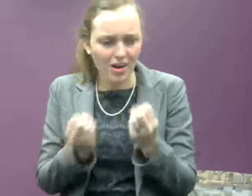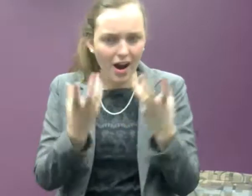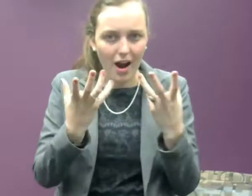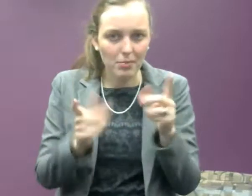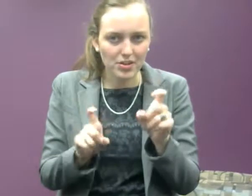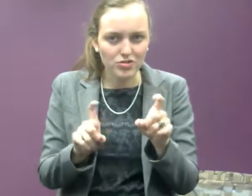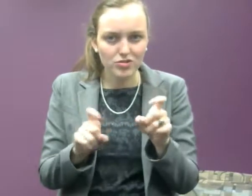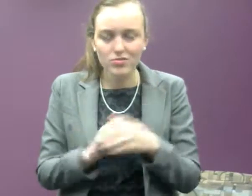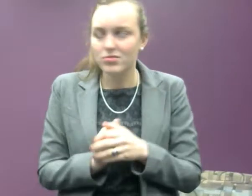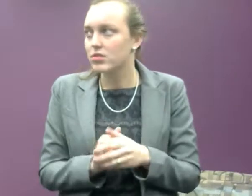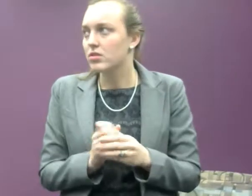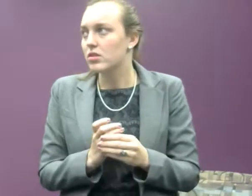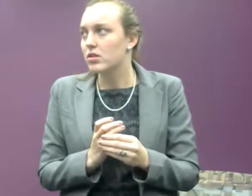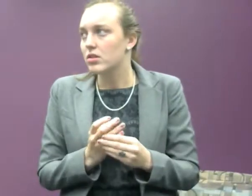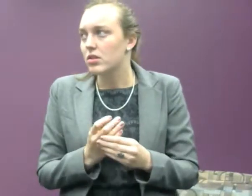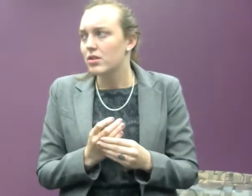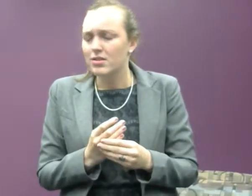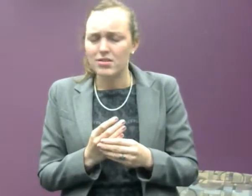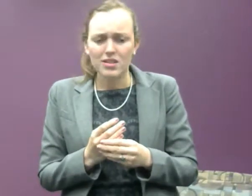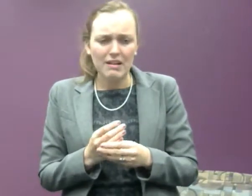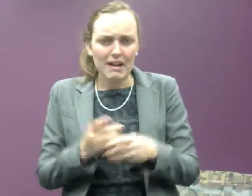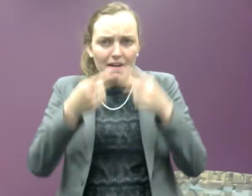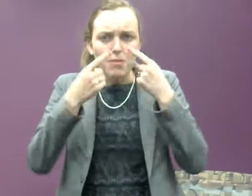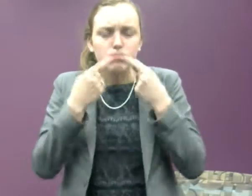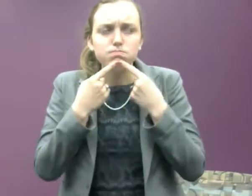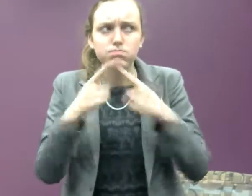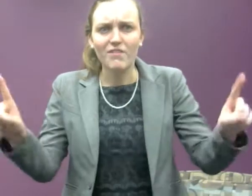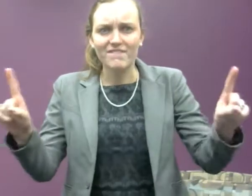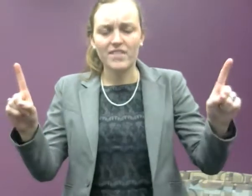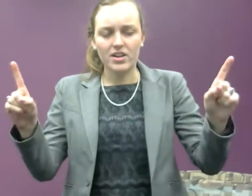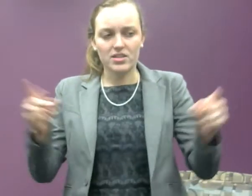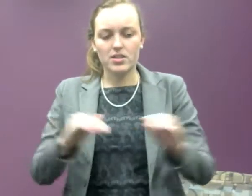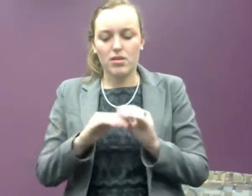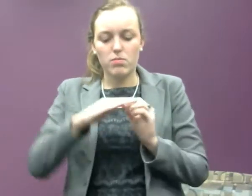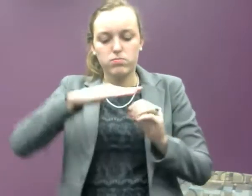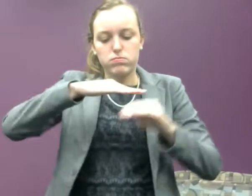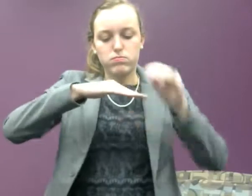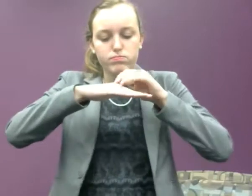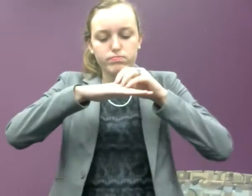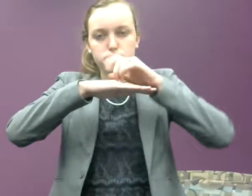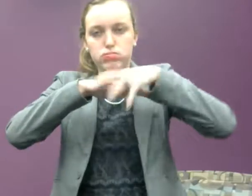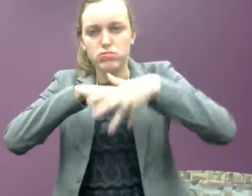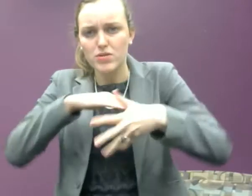before? What's going to make it finally go over the side and go down on the table like this?